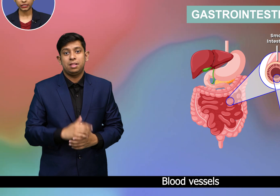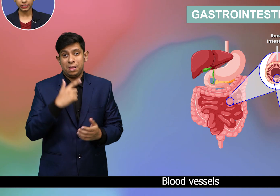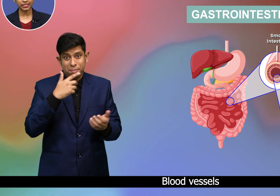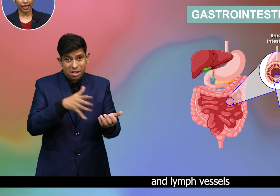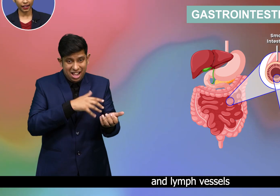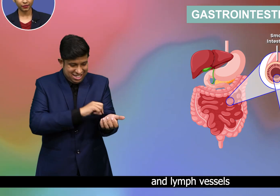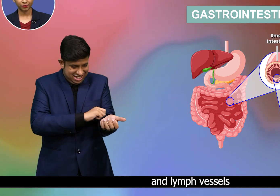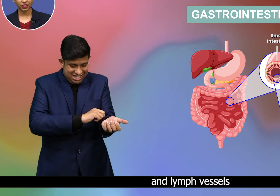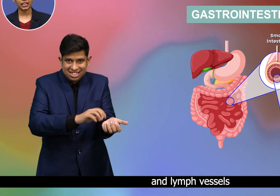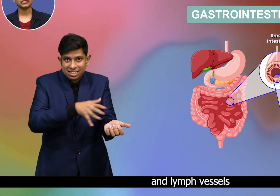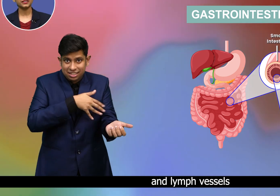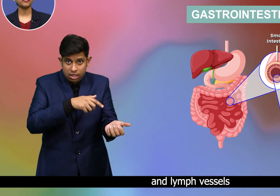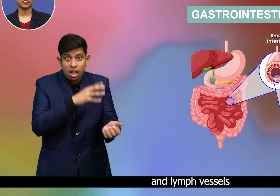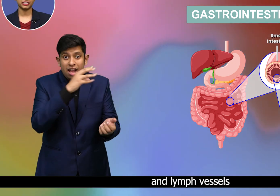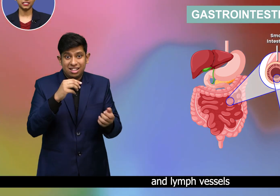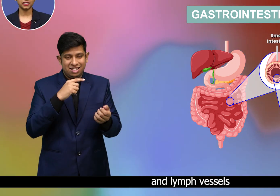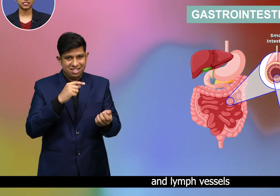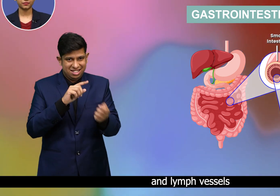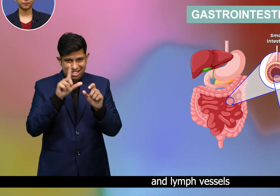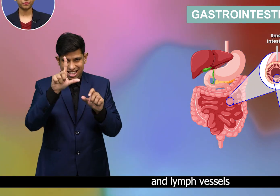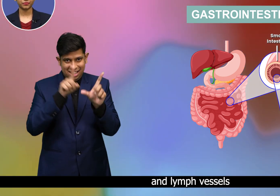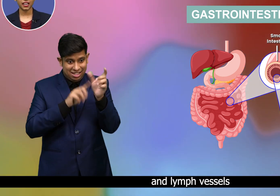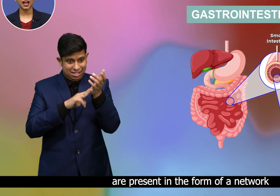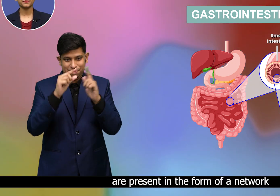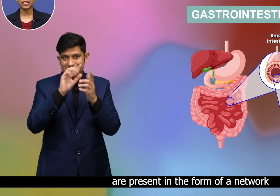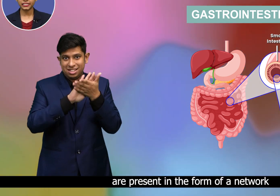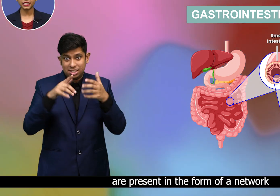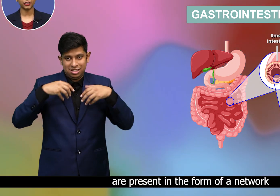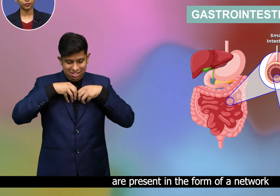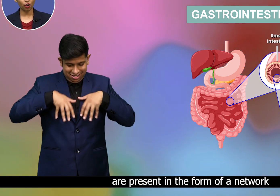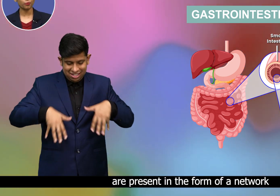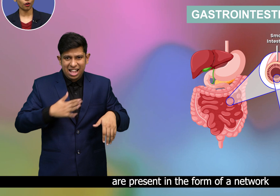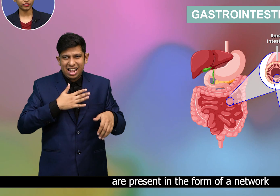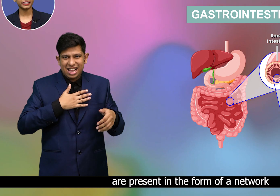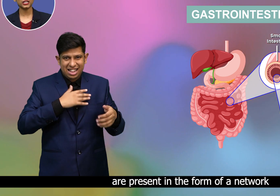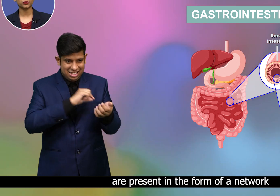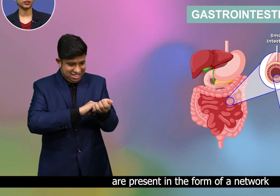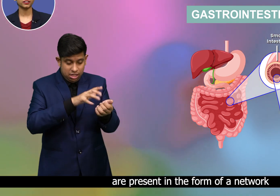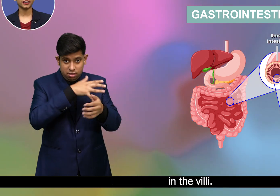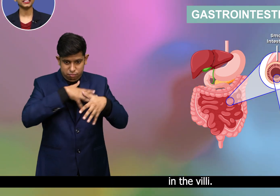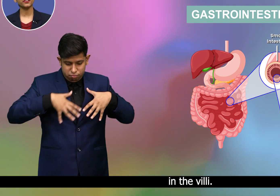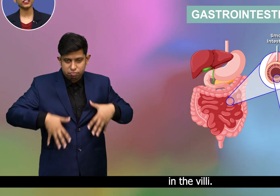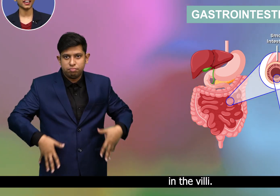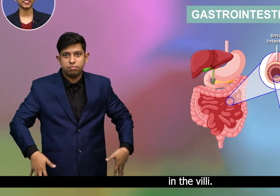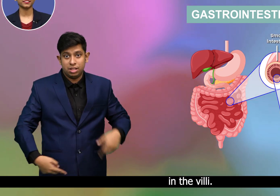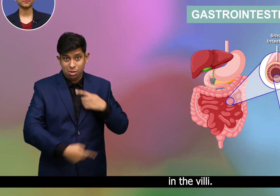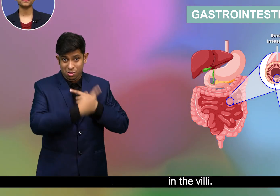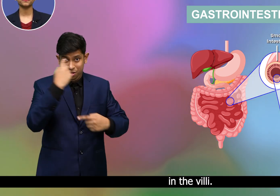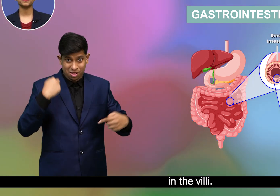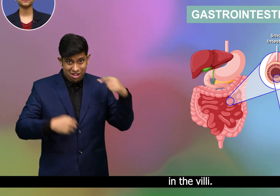Blood vessels and lymph vessels are present in the form of a network in the